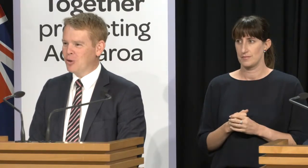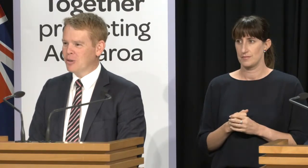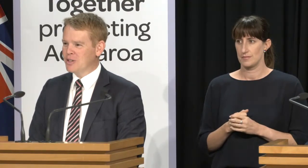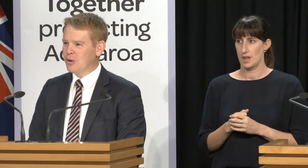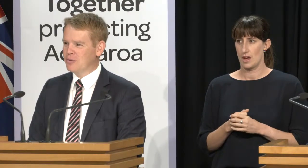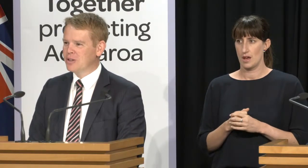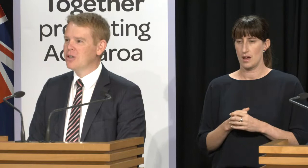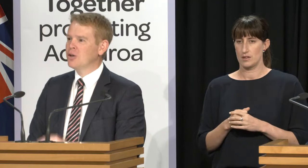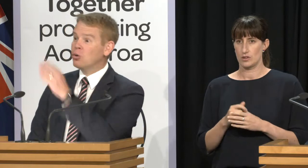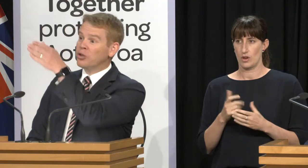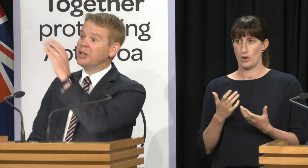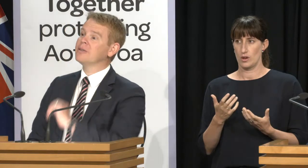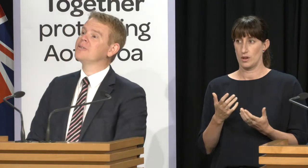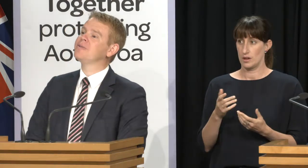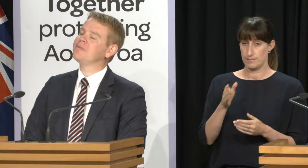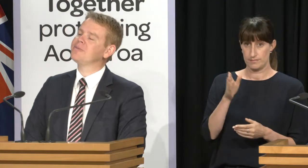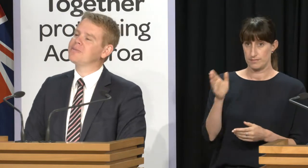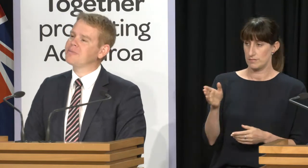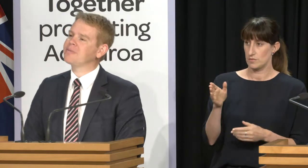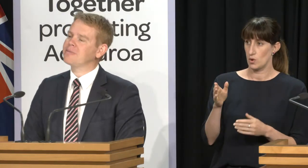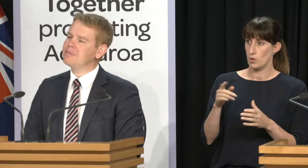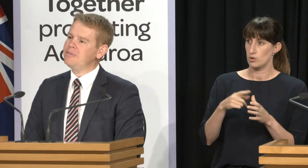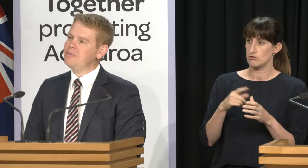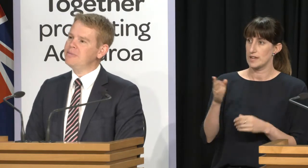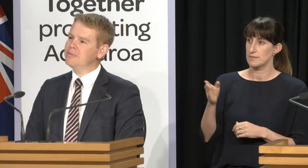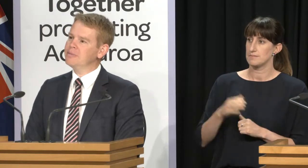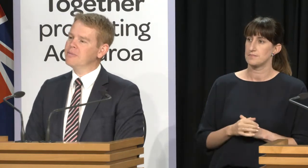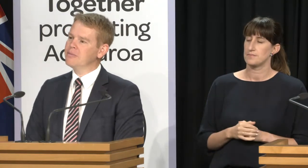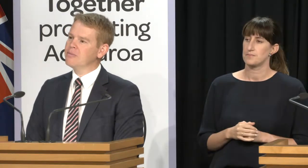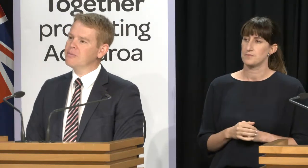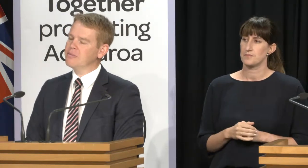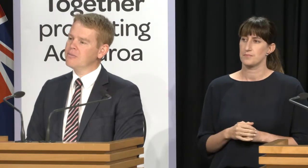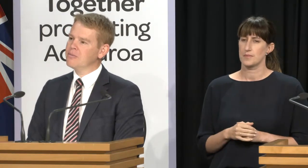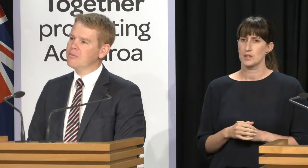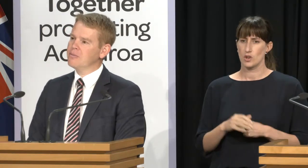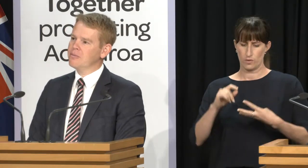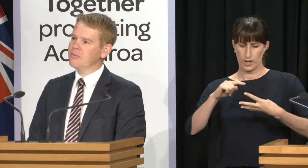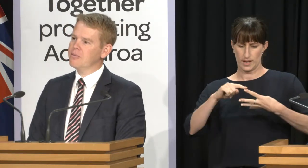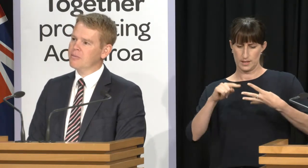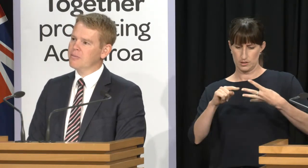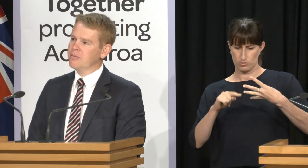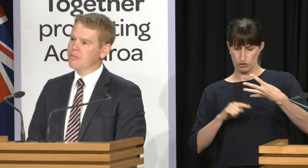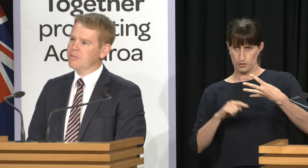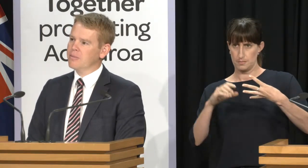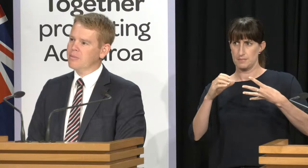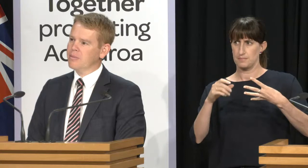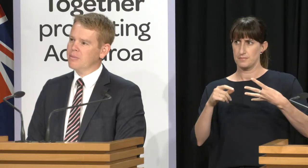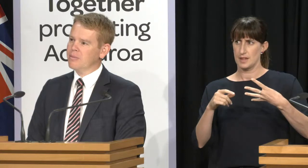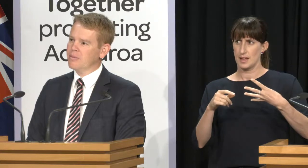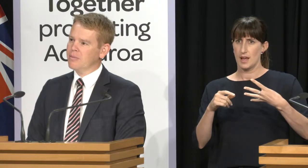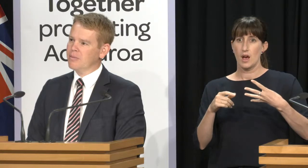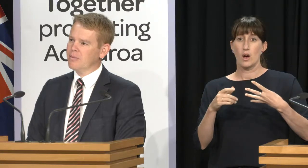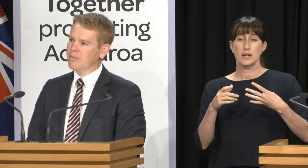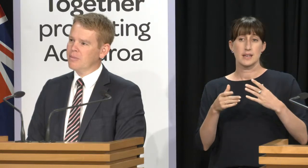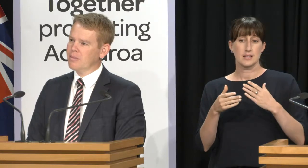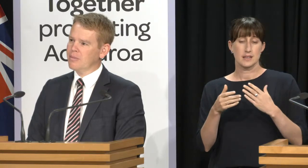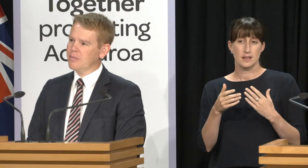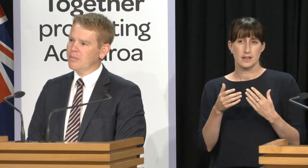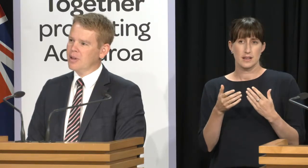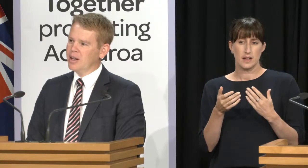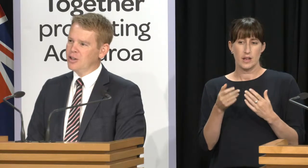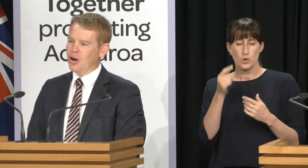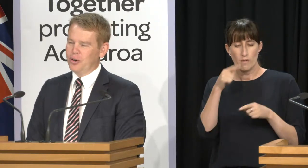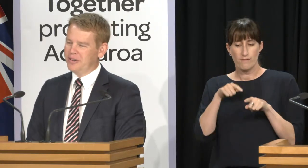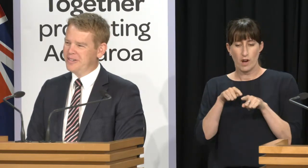sequencing framework themselves. Audrey. Within each group, will there be any advantage if your surname begins with A as opposed to